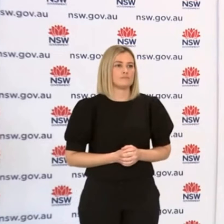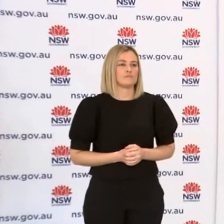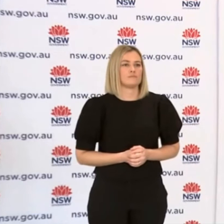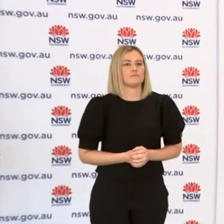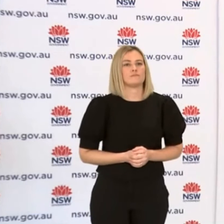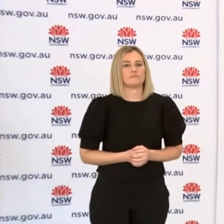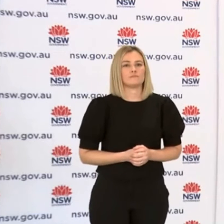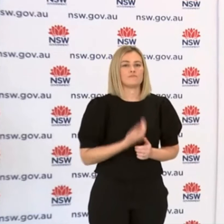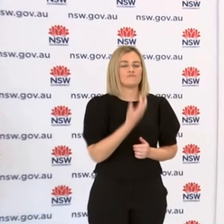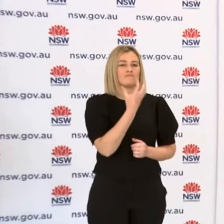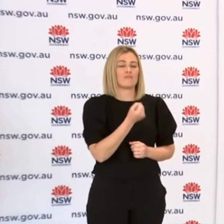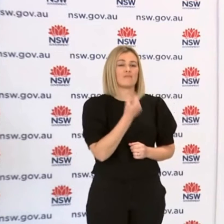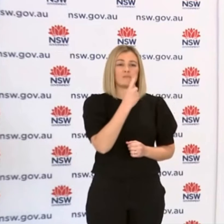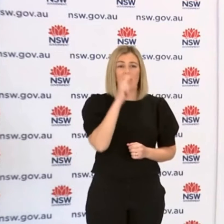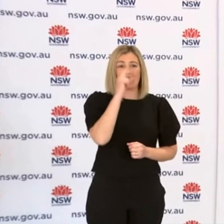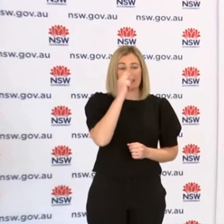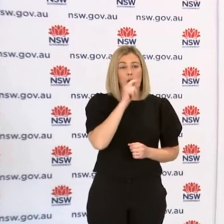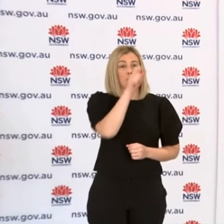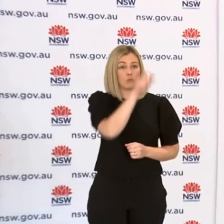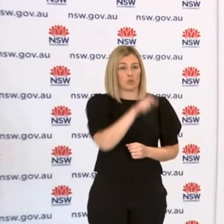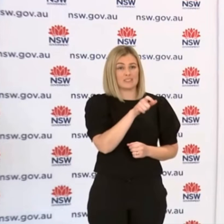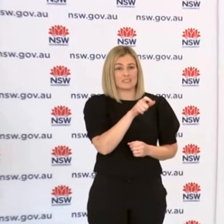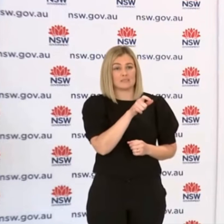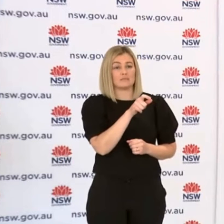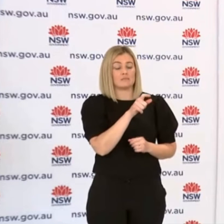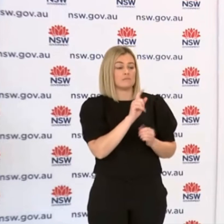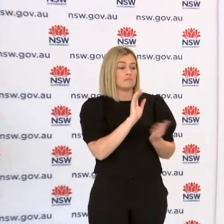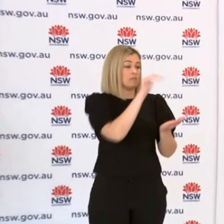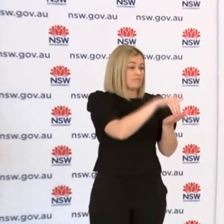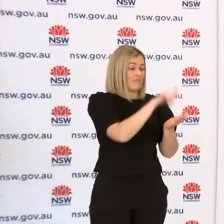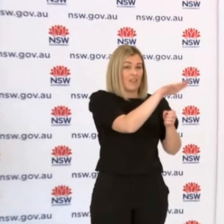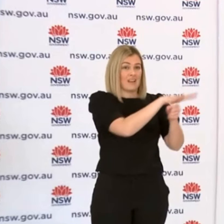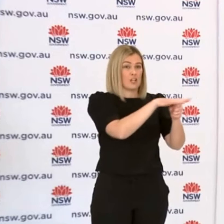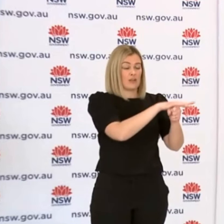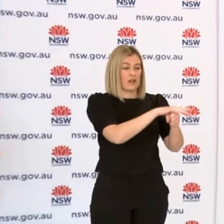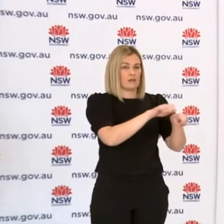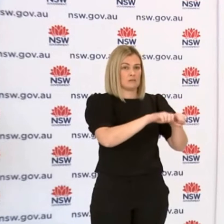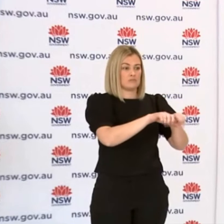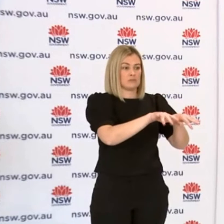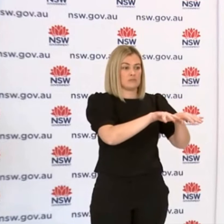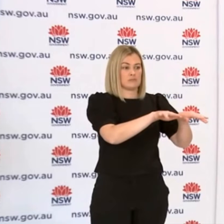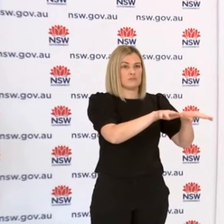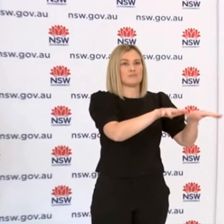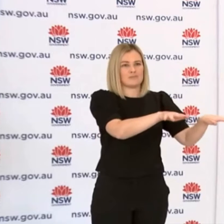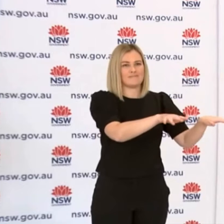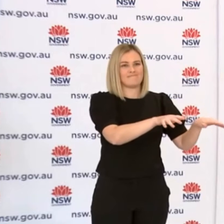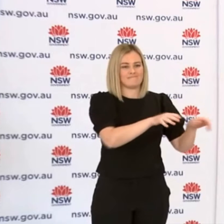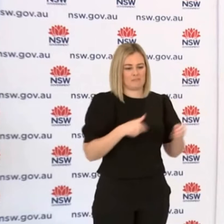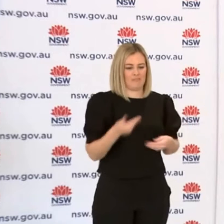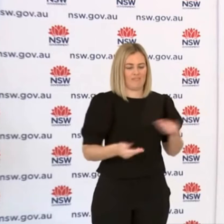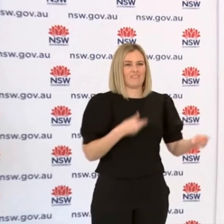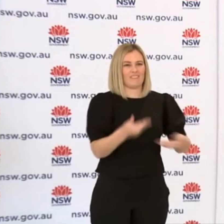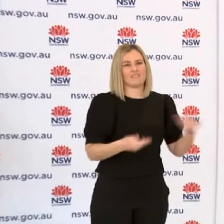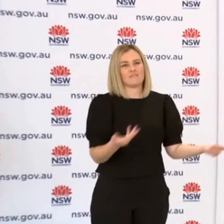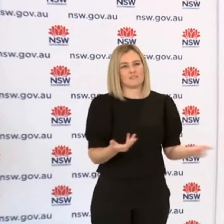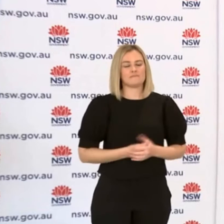particular young person going into that area and apparently transmitting it to somebody else.